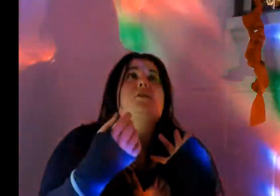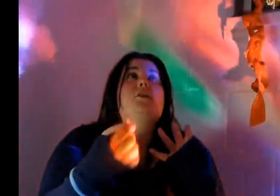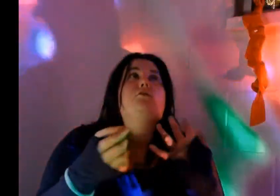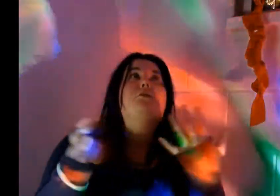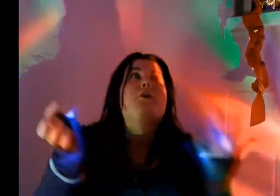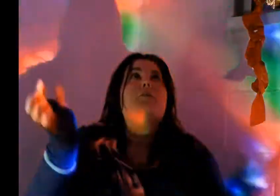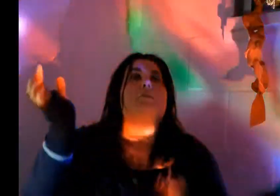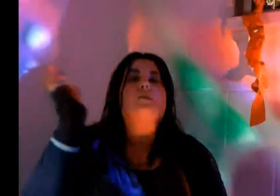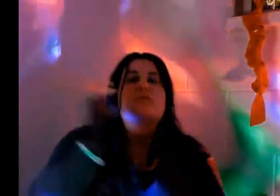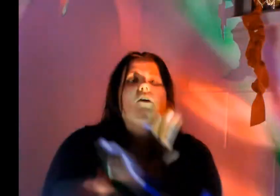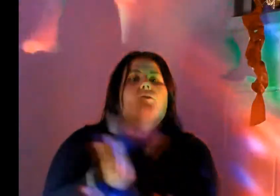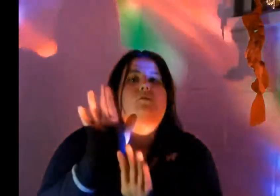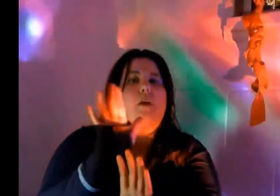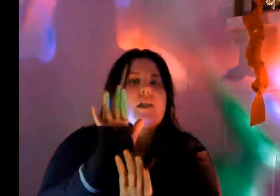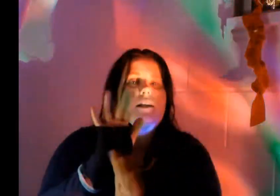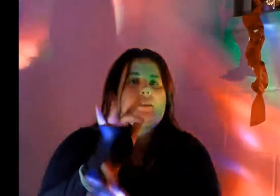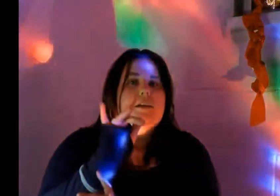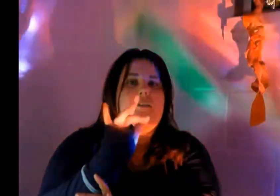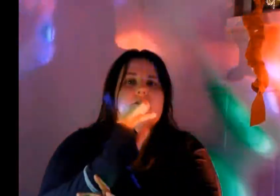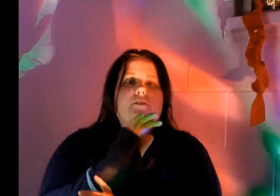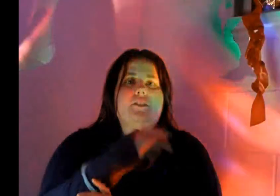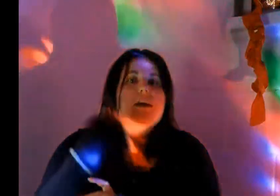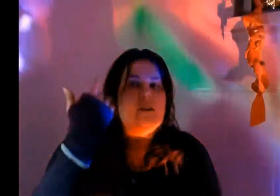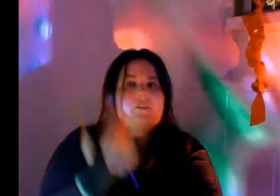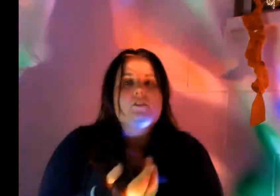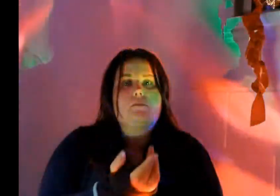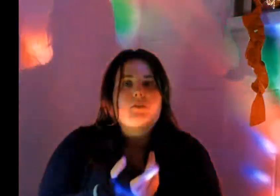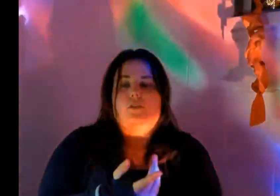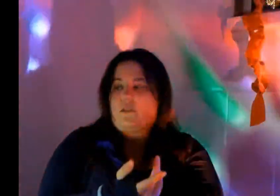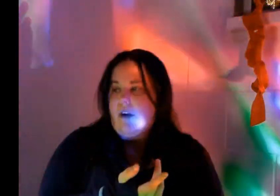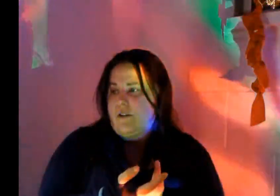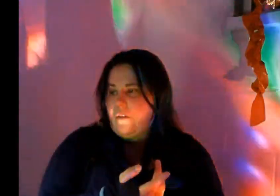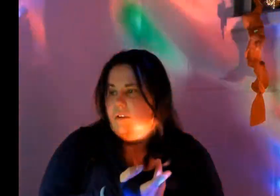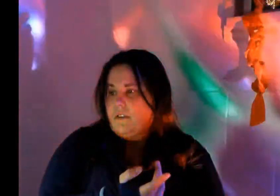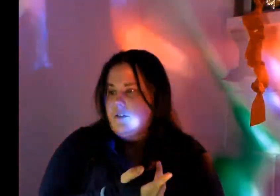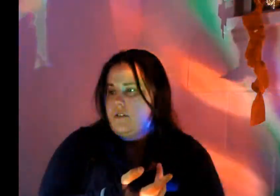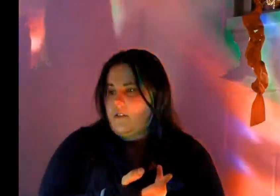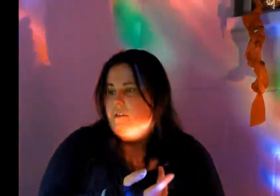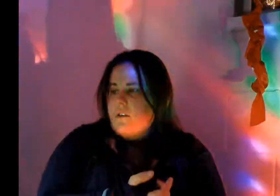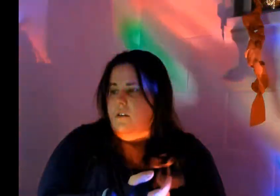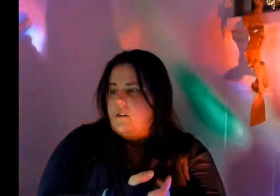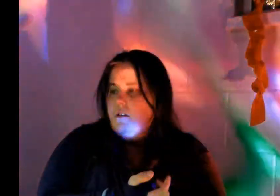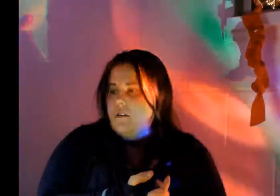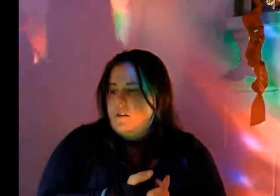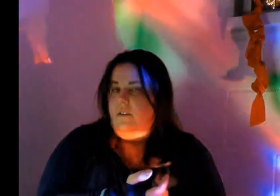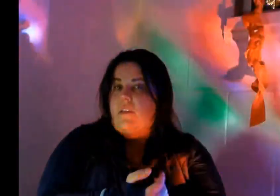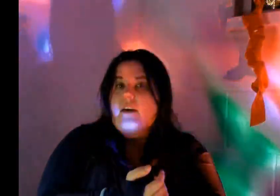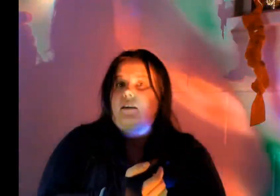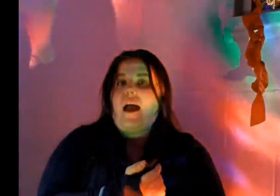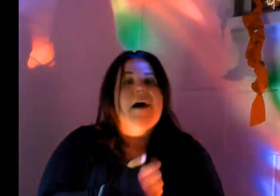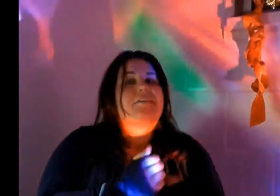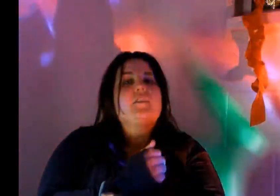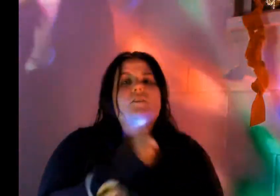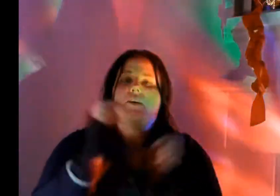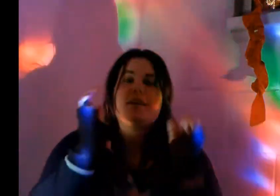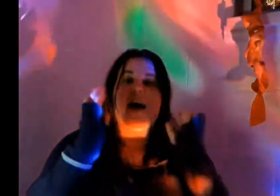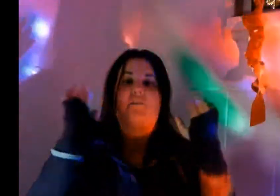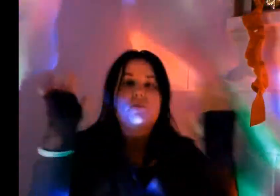if we are being surrounded by lots of negative stimulus around us. Like having very loud